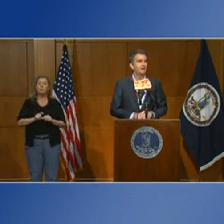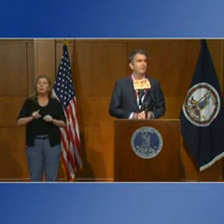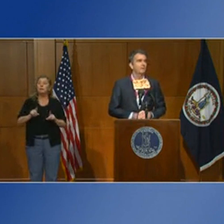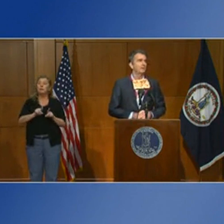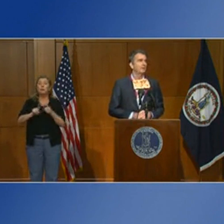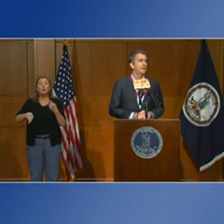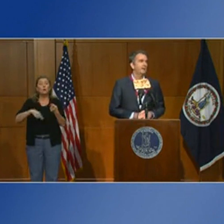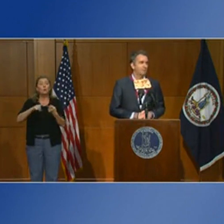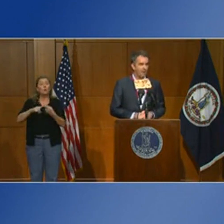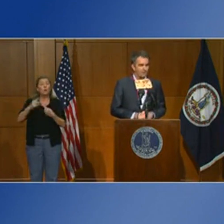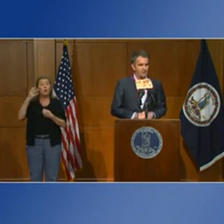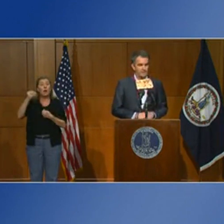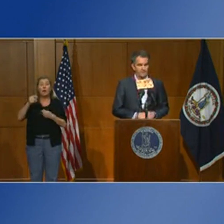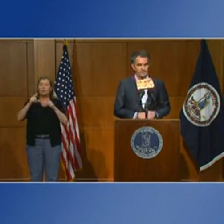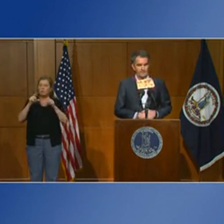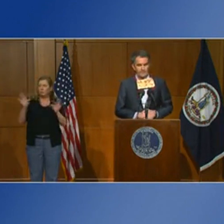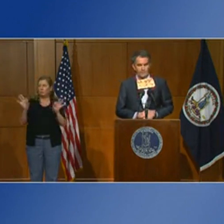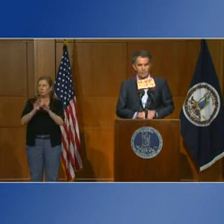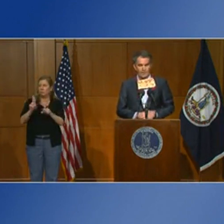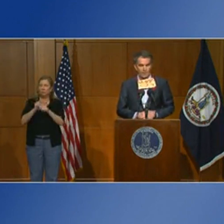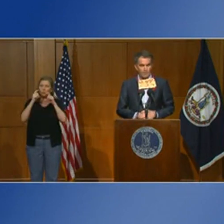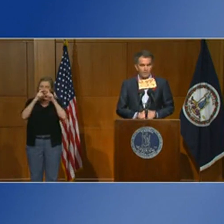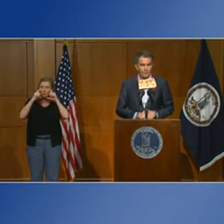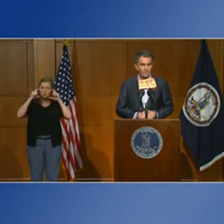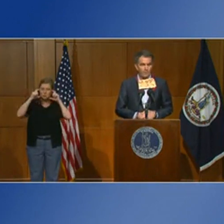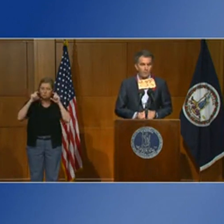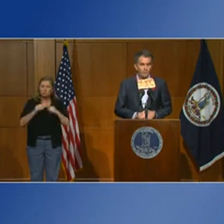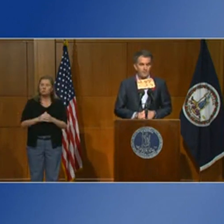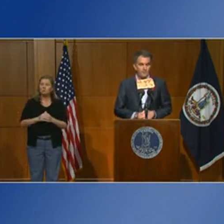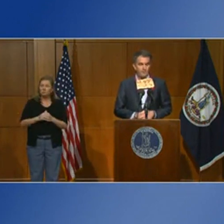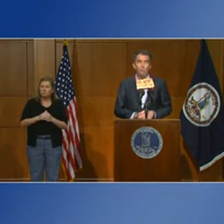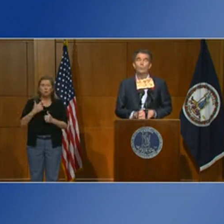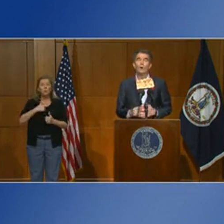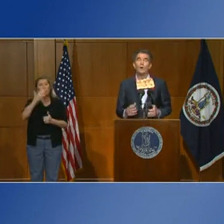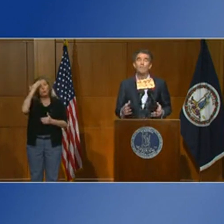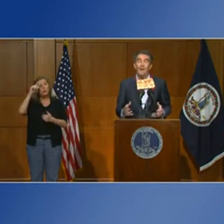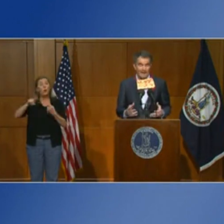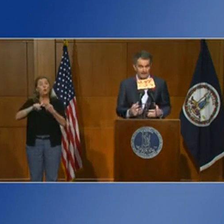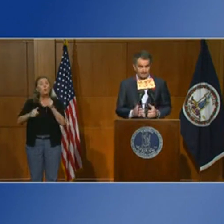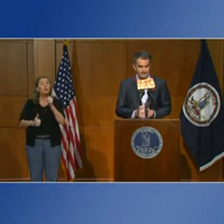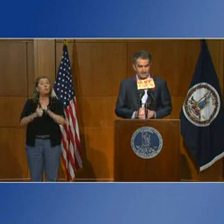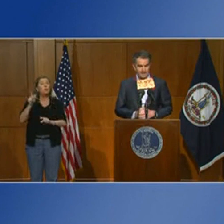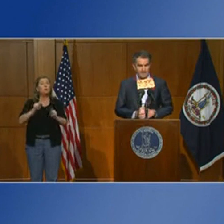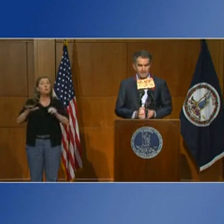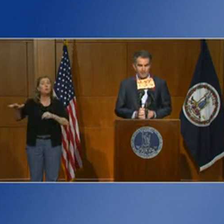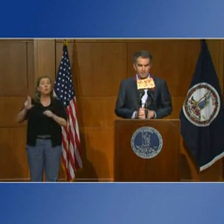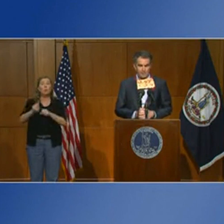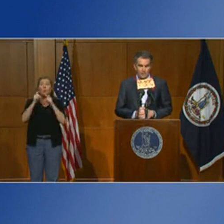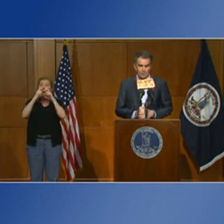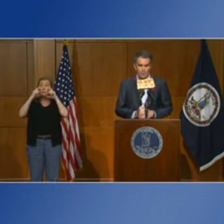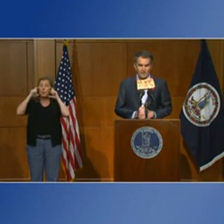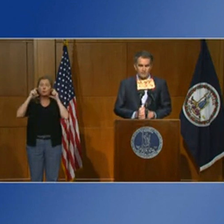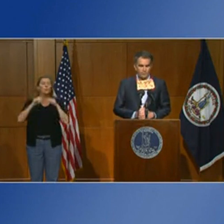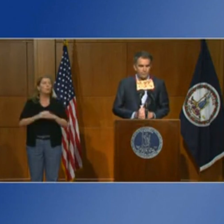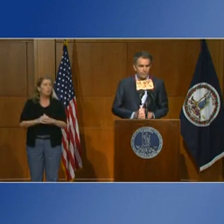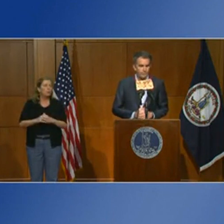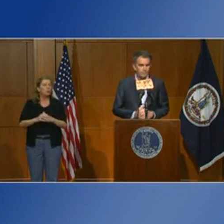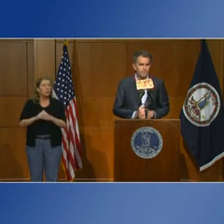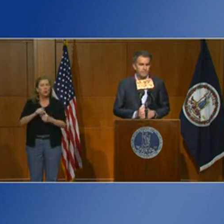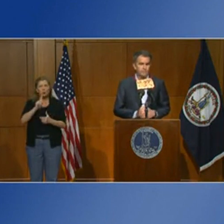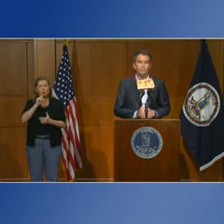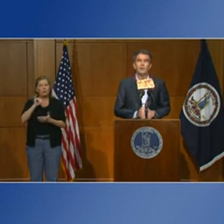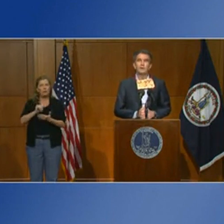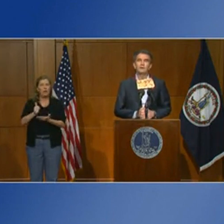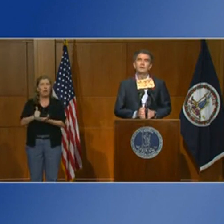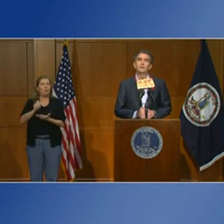face covering in public. We know that when most people wear masks, that goes a long way toward